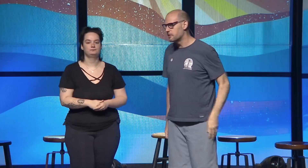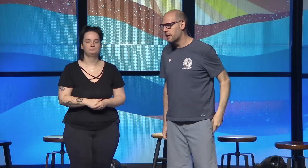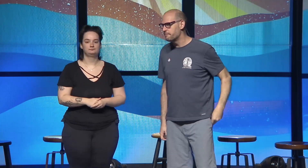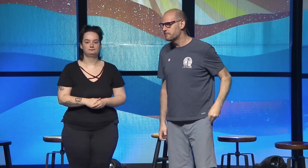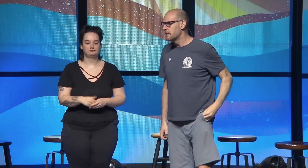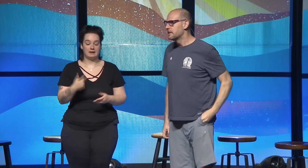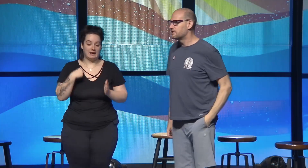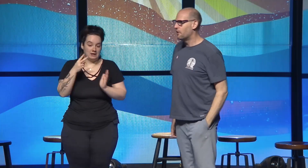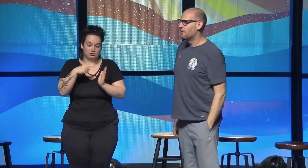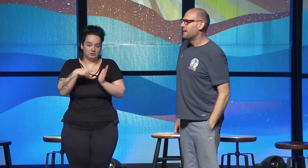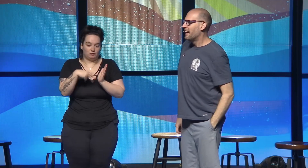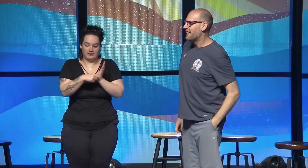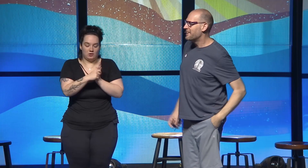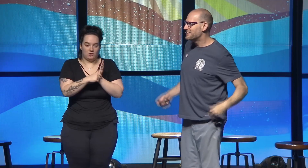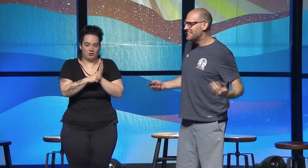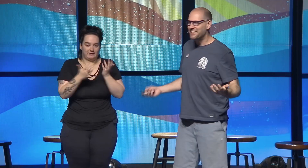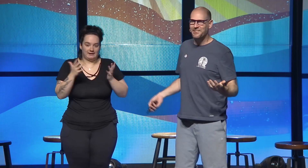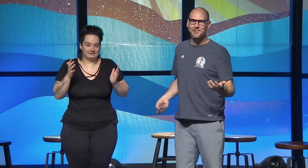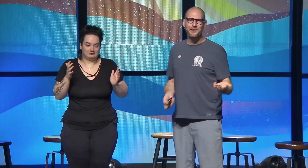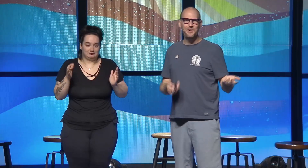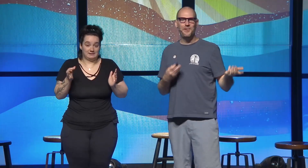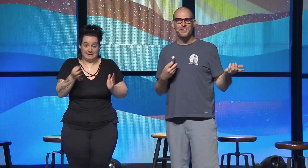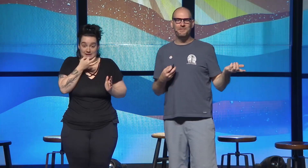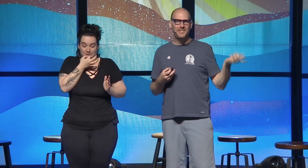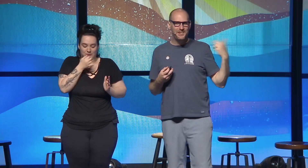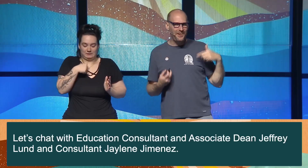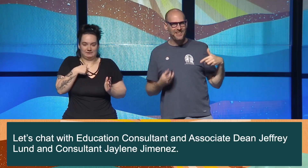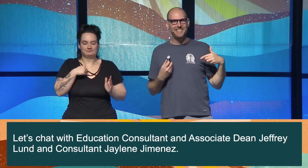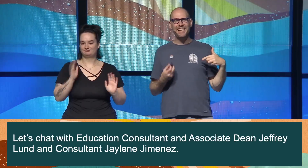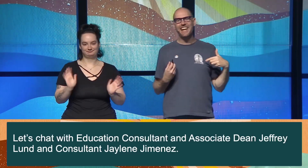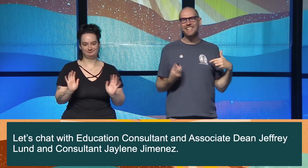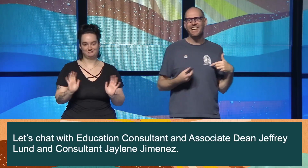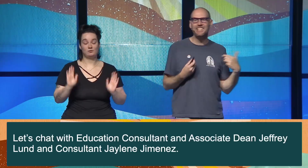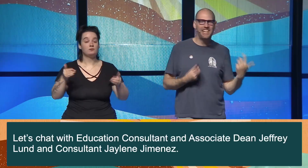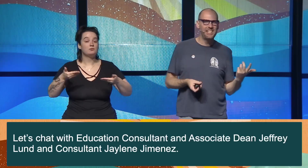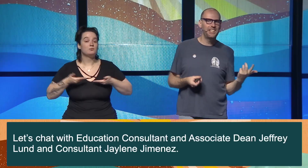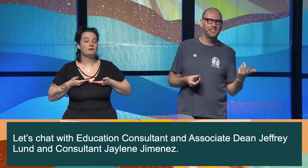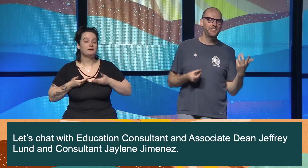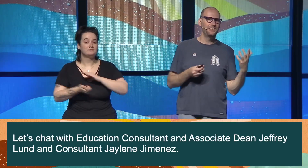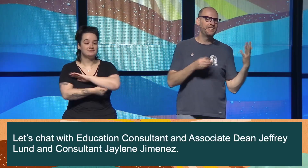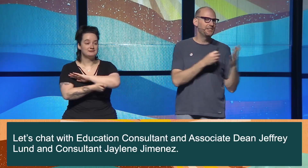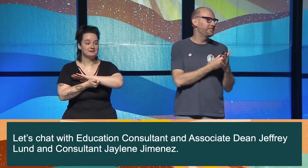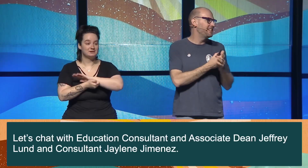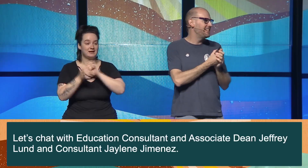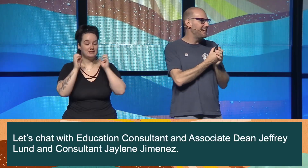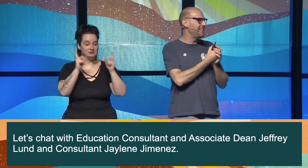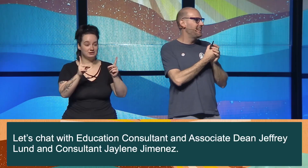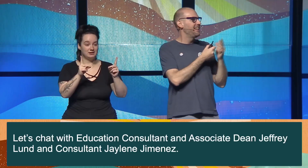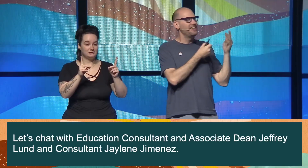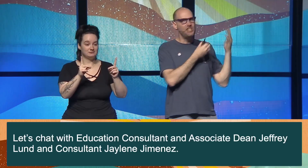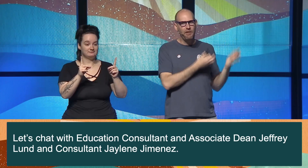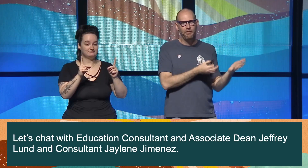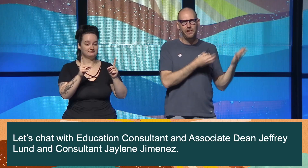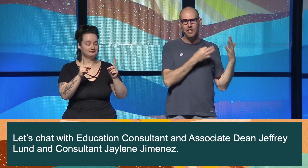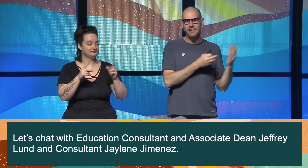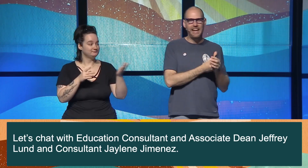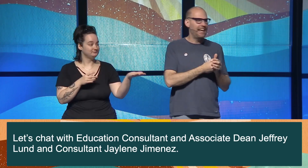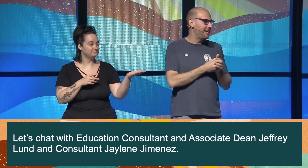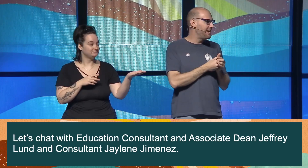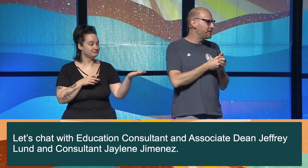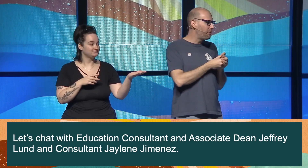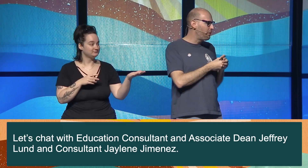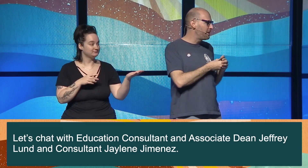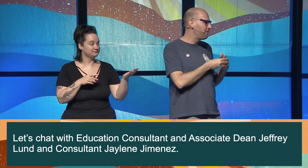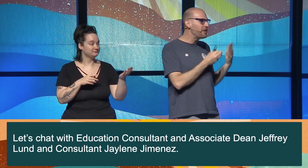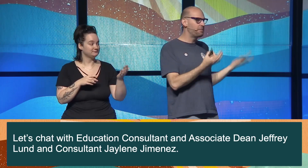article, okay? So here's the deal. We want to welcome to our stage education consultant, Associate Dean Jeffrey Lund,